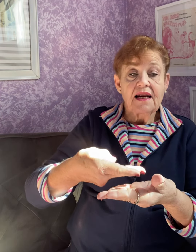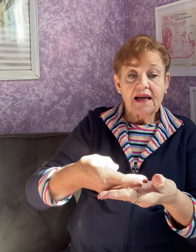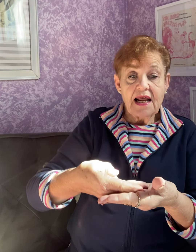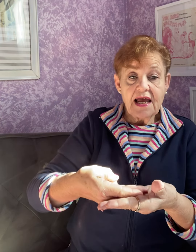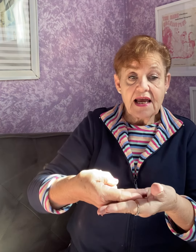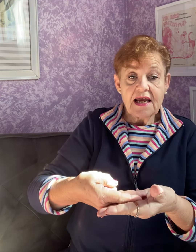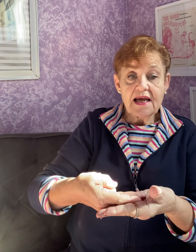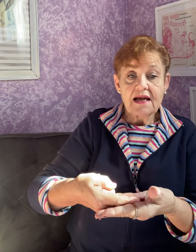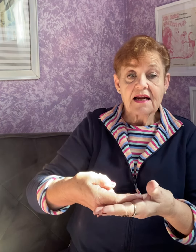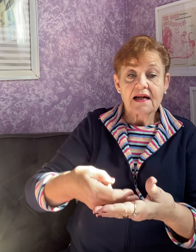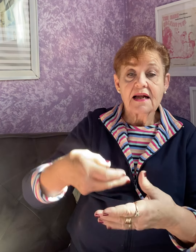Lay